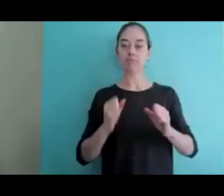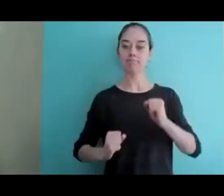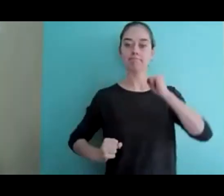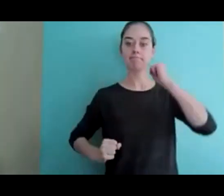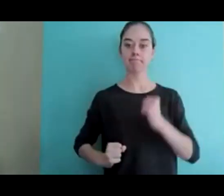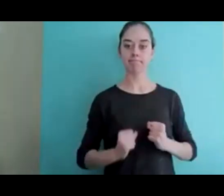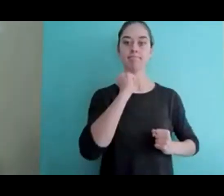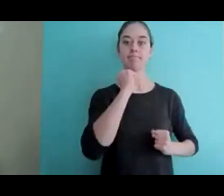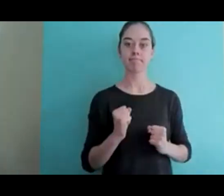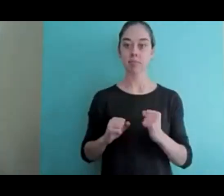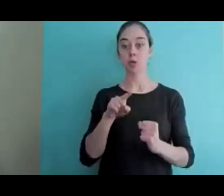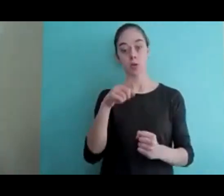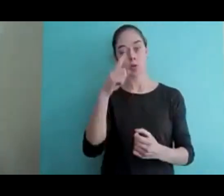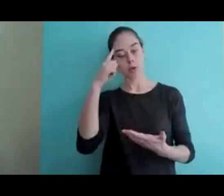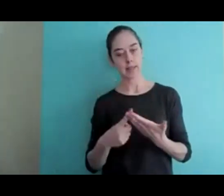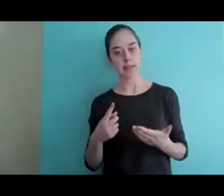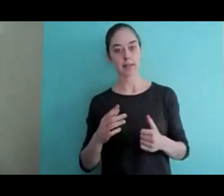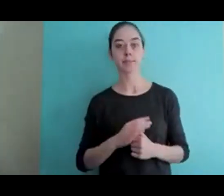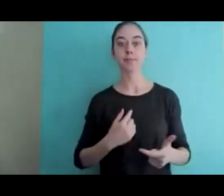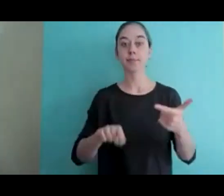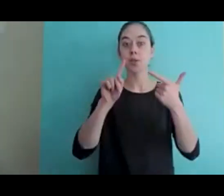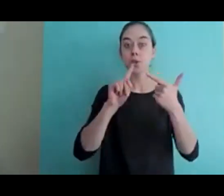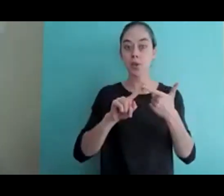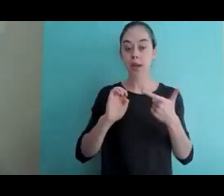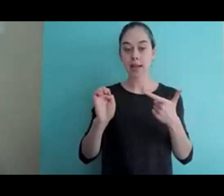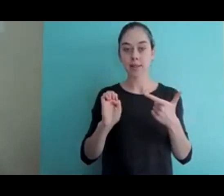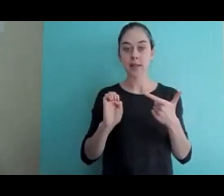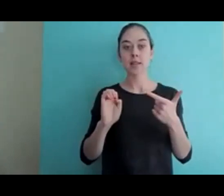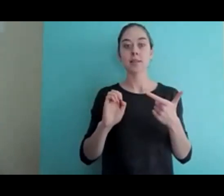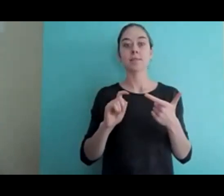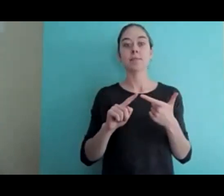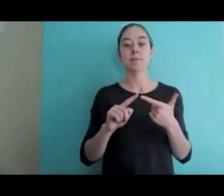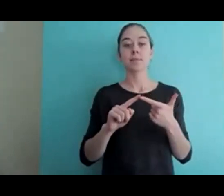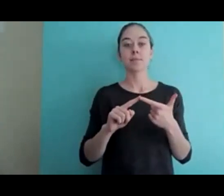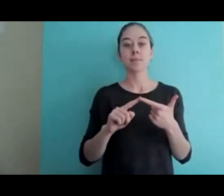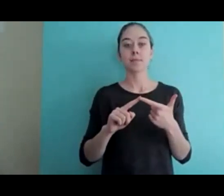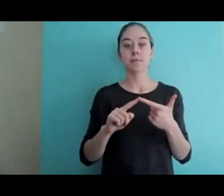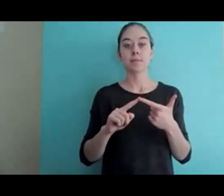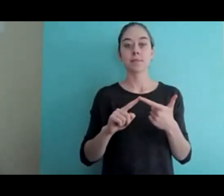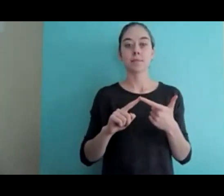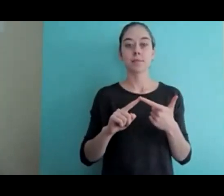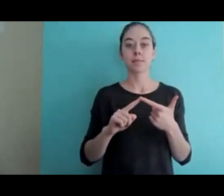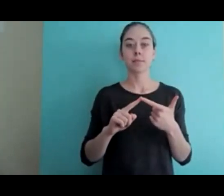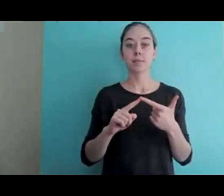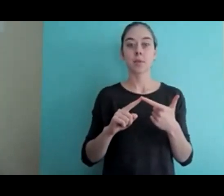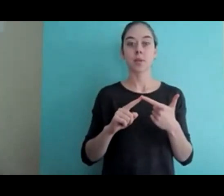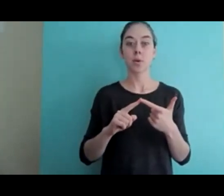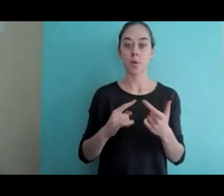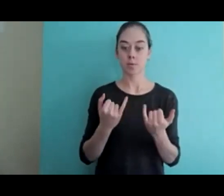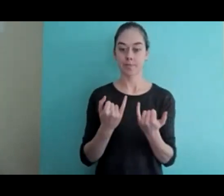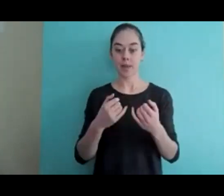You decide. Number two is, so we're doing the